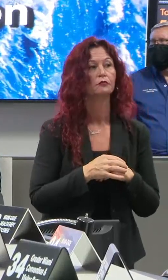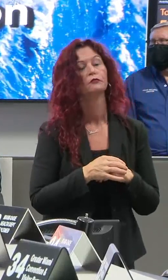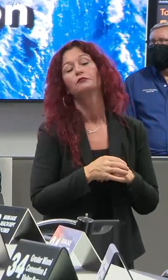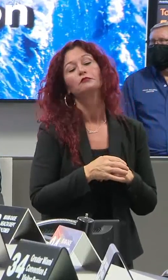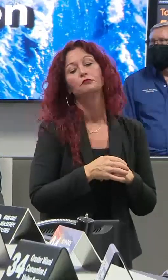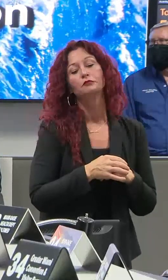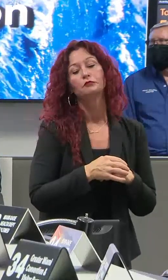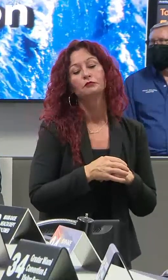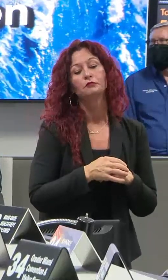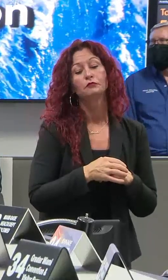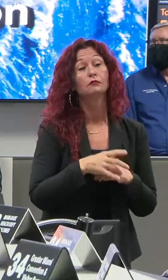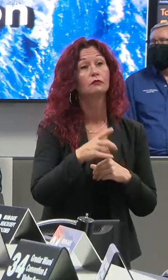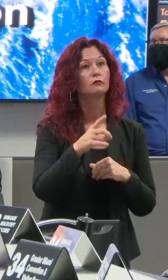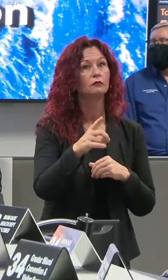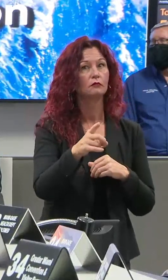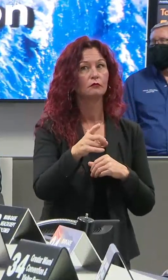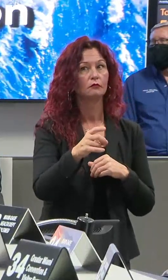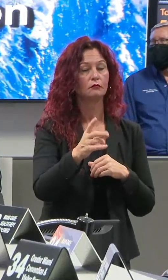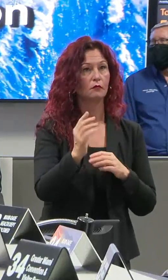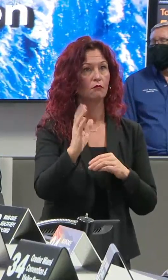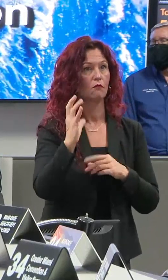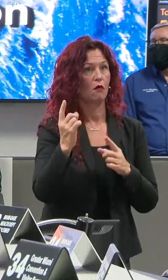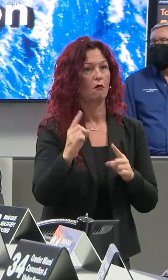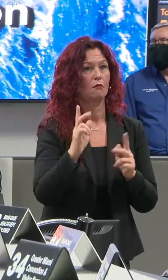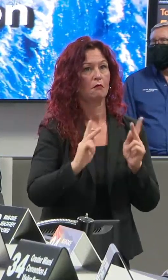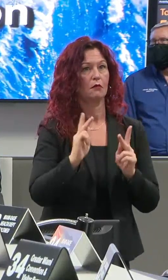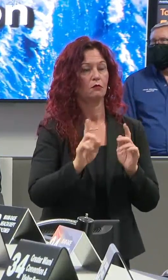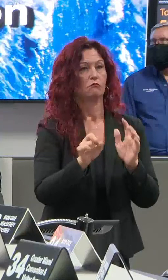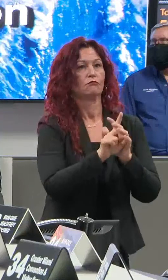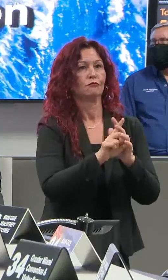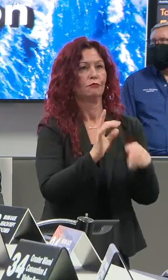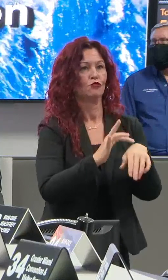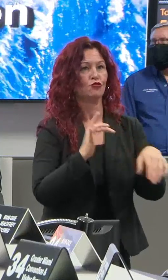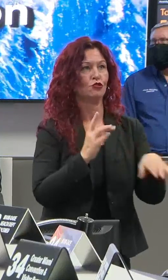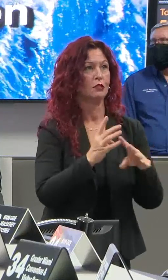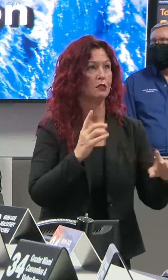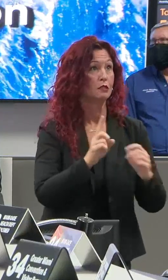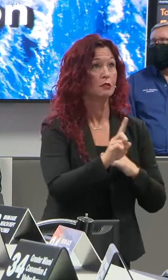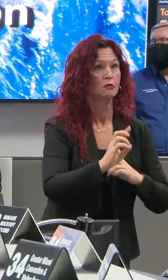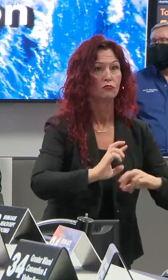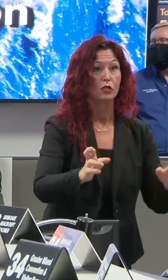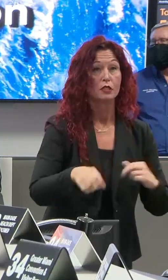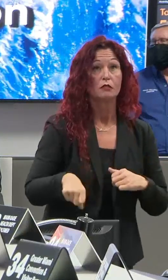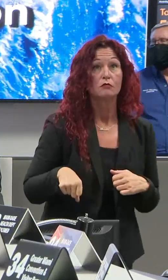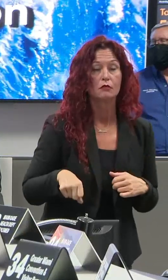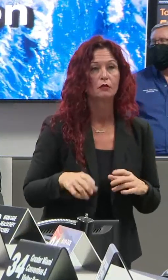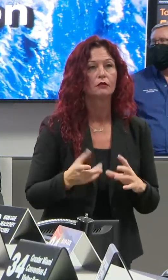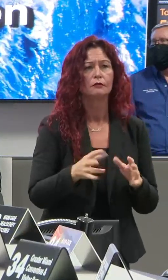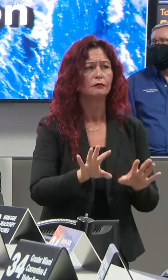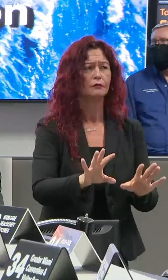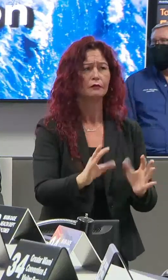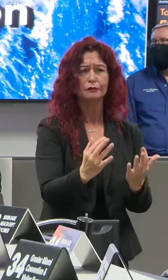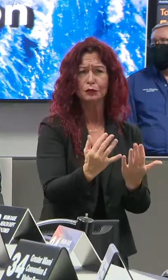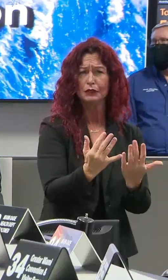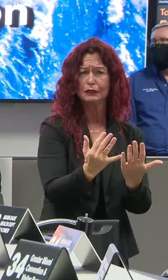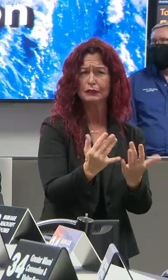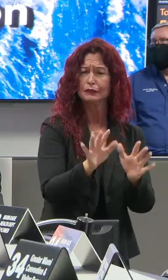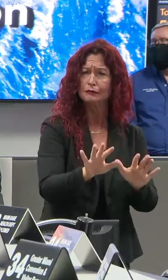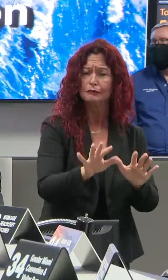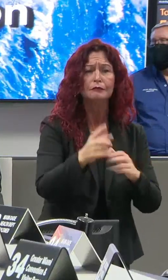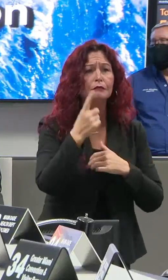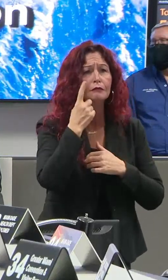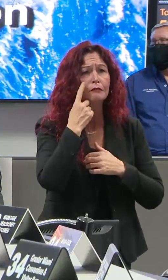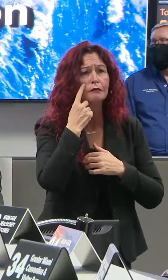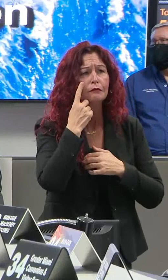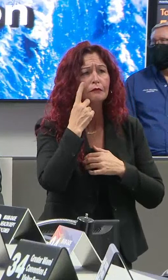centers are open. Not every evacuation center will open for every storm. We do not want people dehydrating in line while